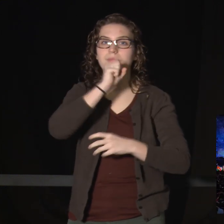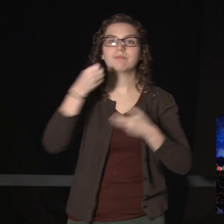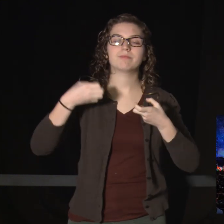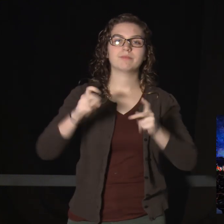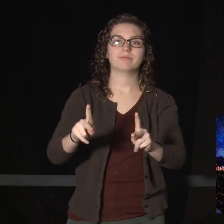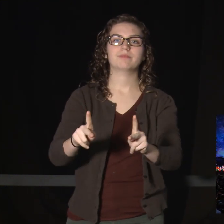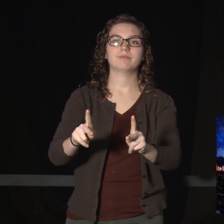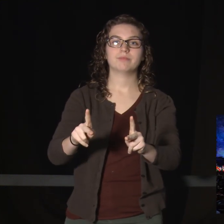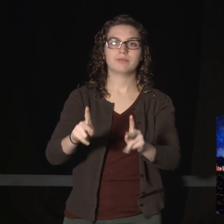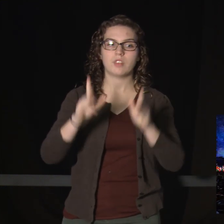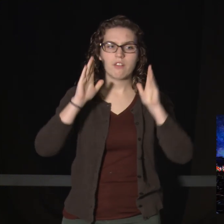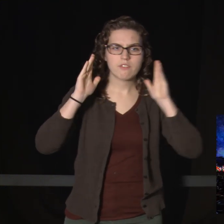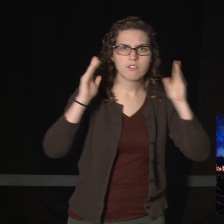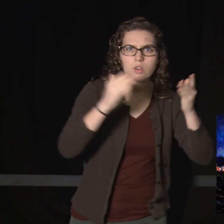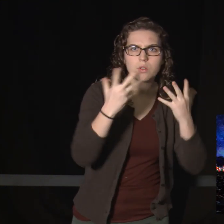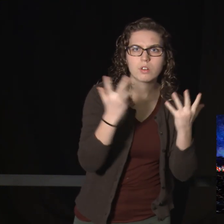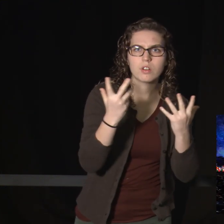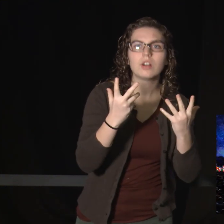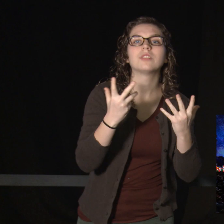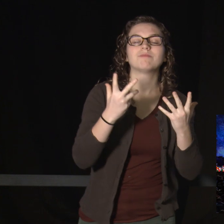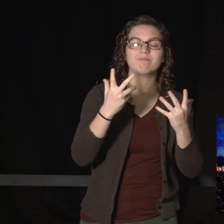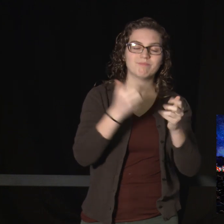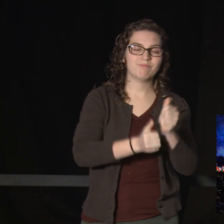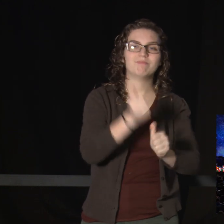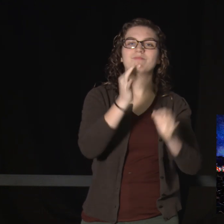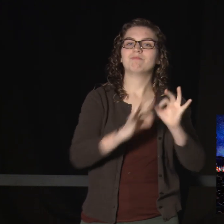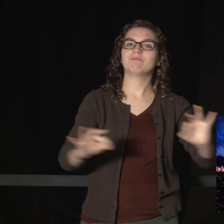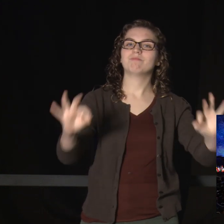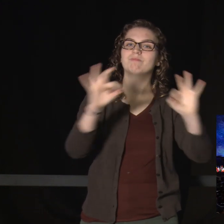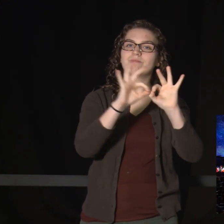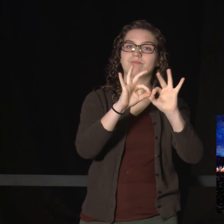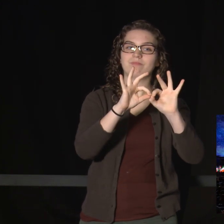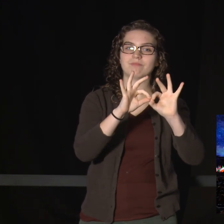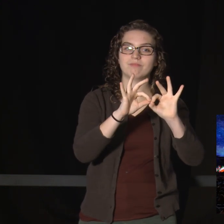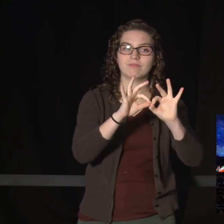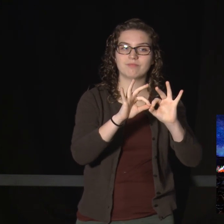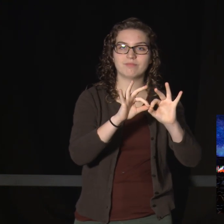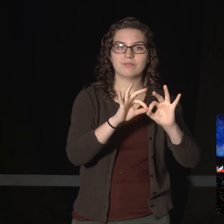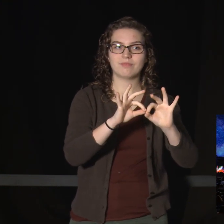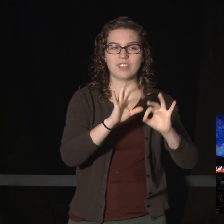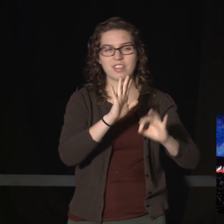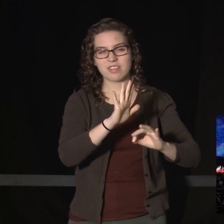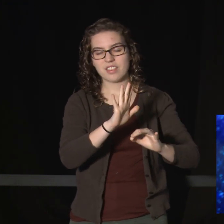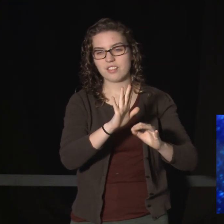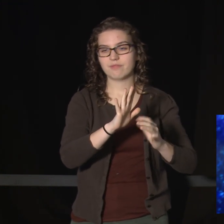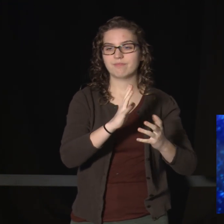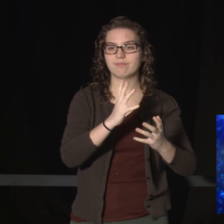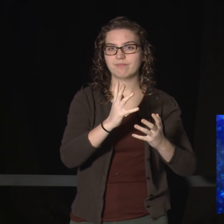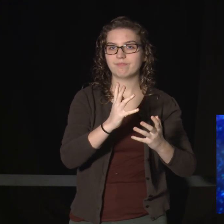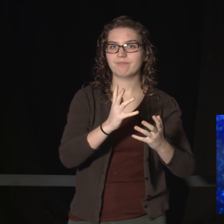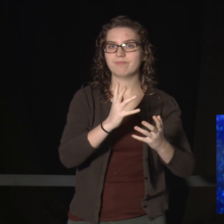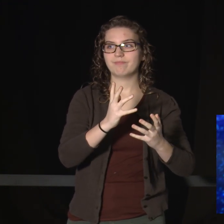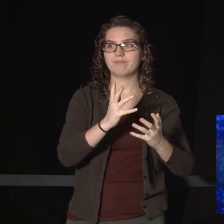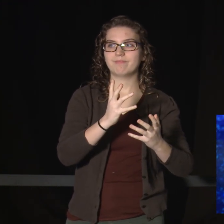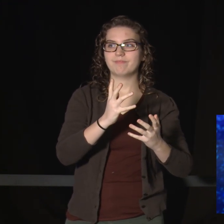So they focused themselves on what was most important, on their trump card, as it were.